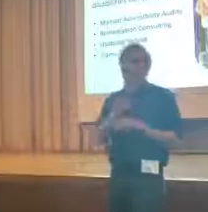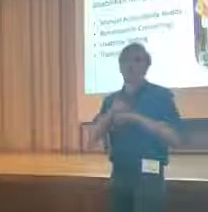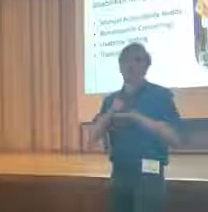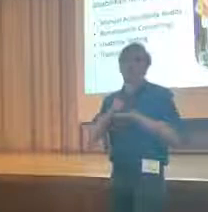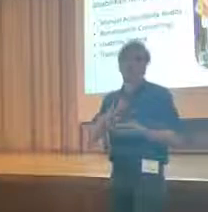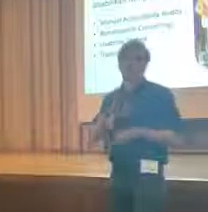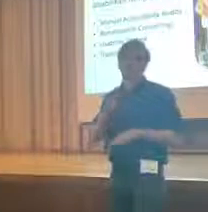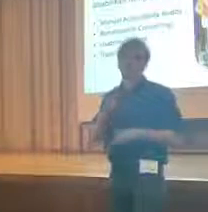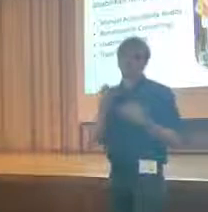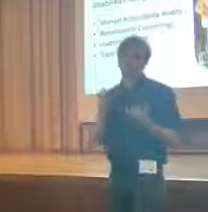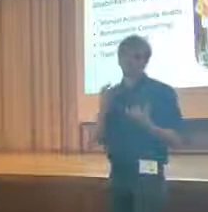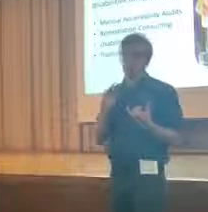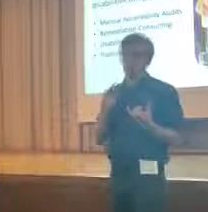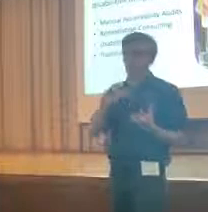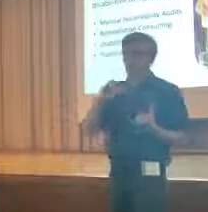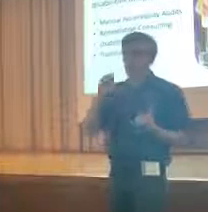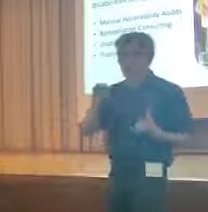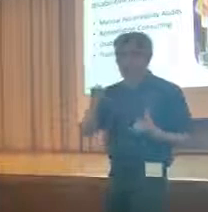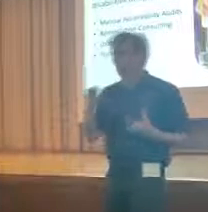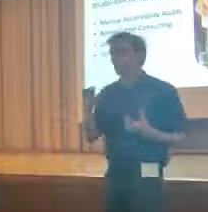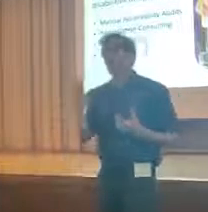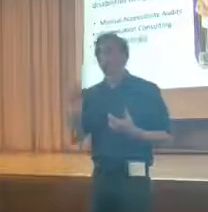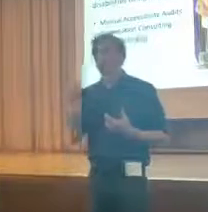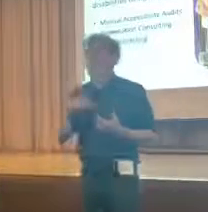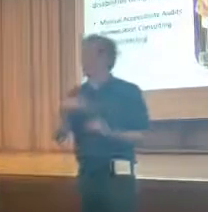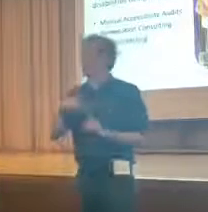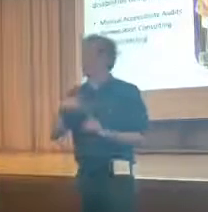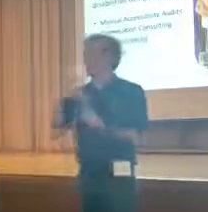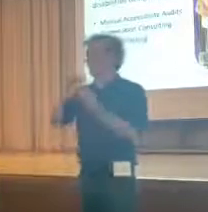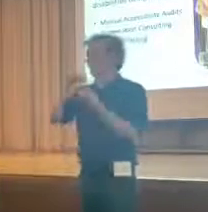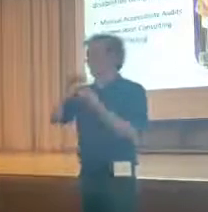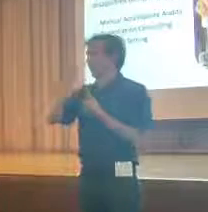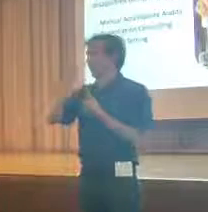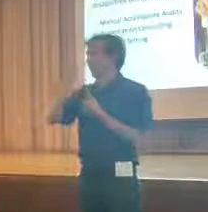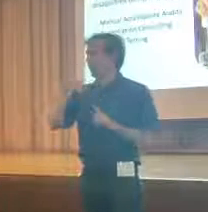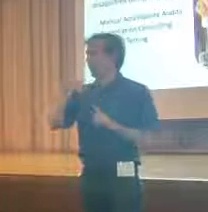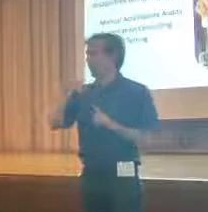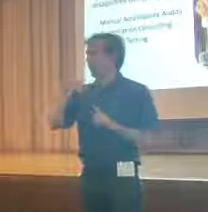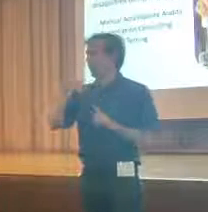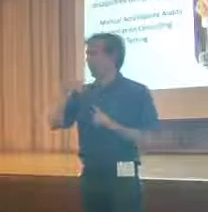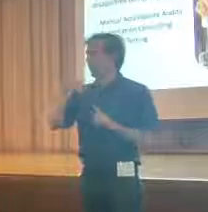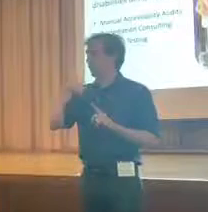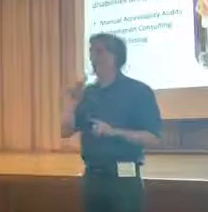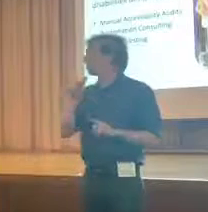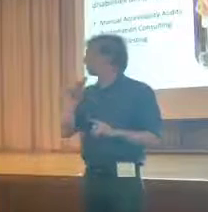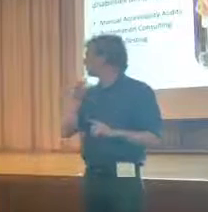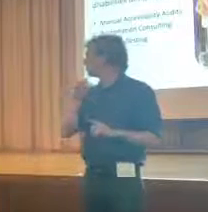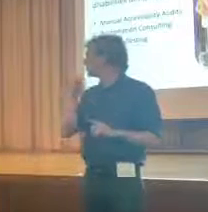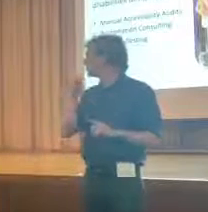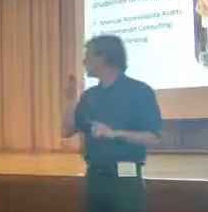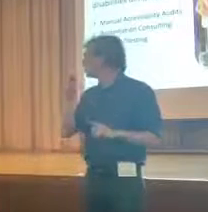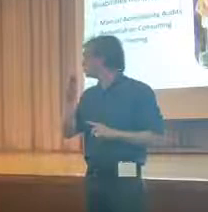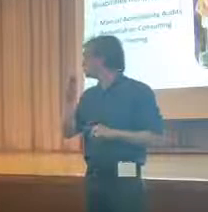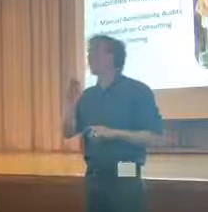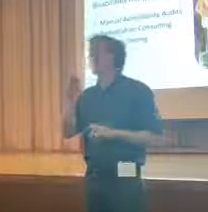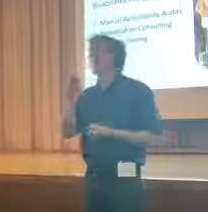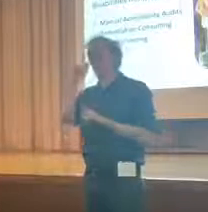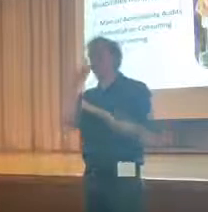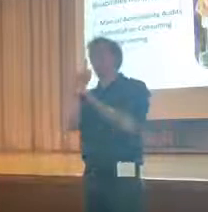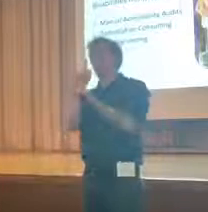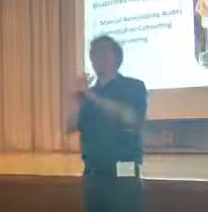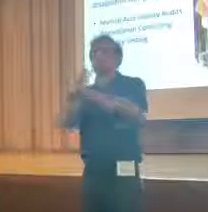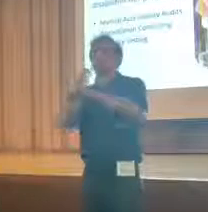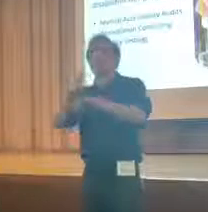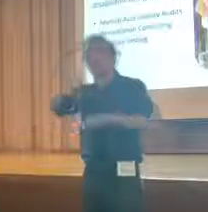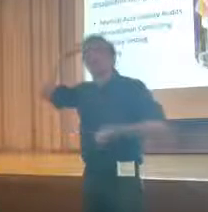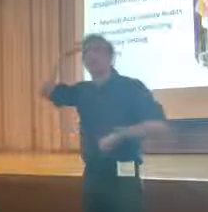a mission-based for-profit because everyone that works at WeCo lives with a disability if they work